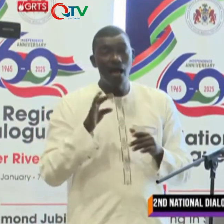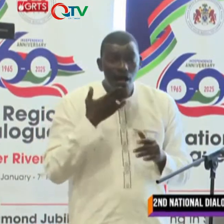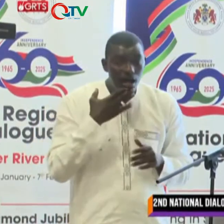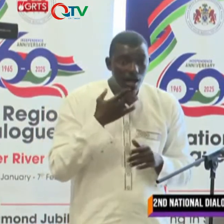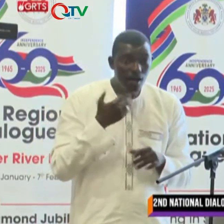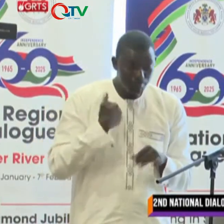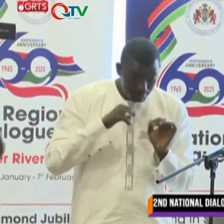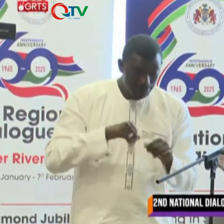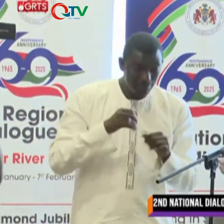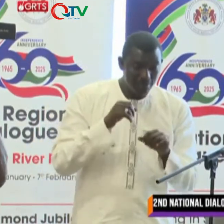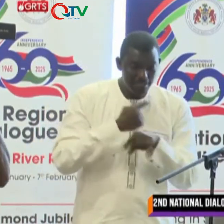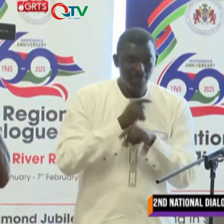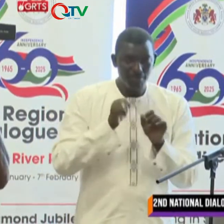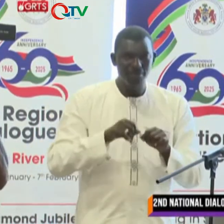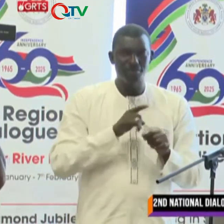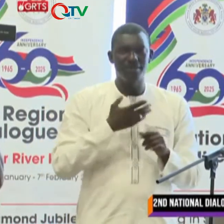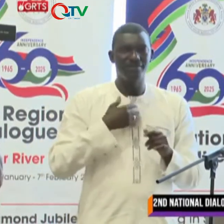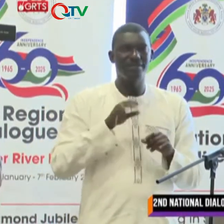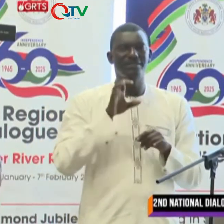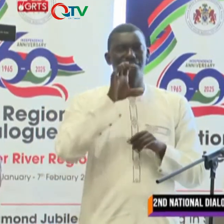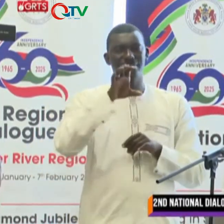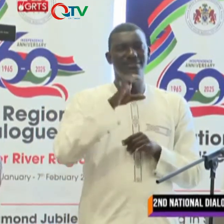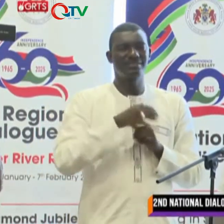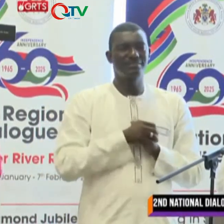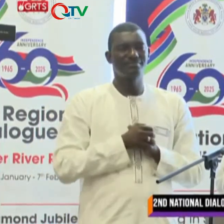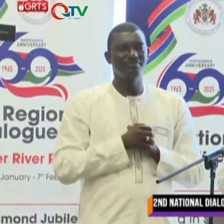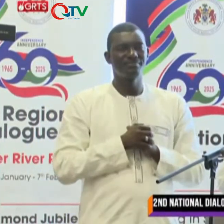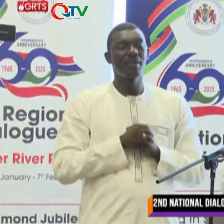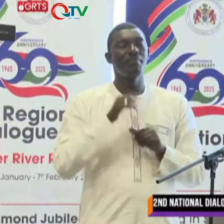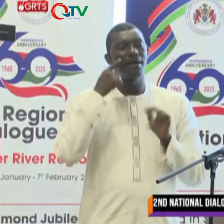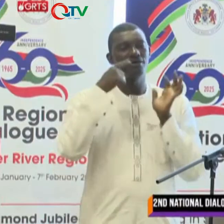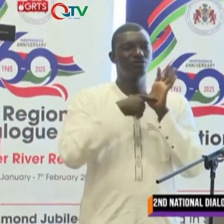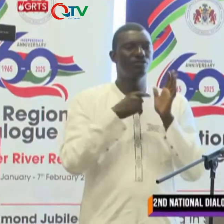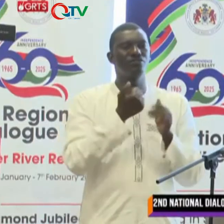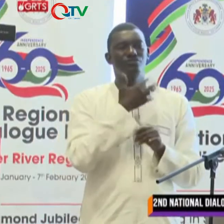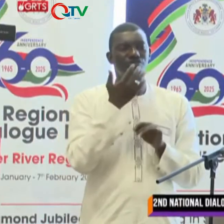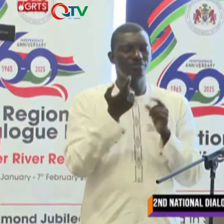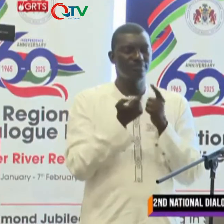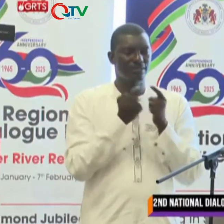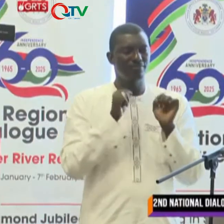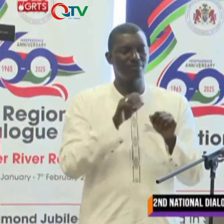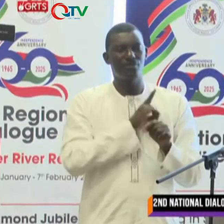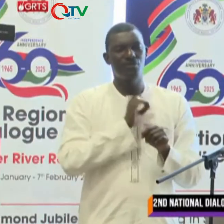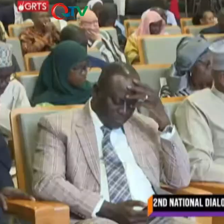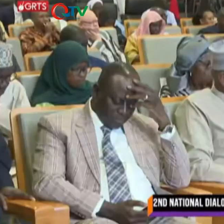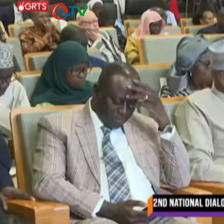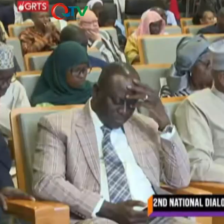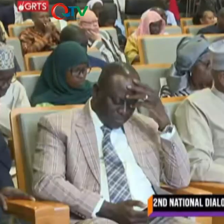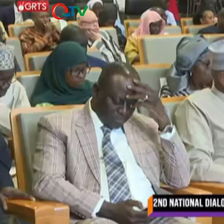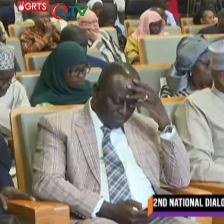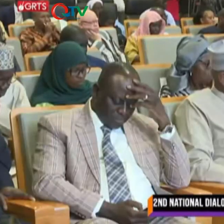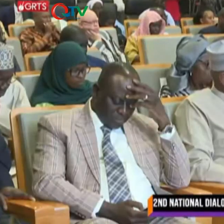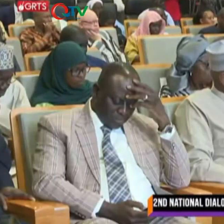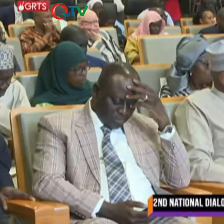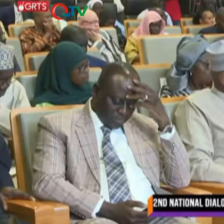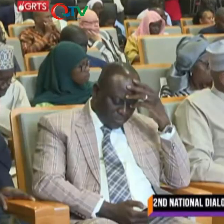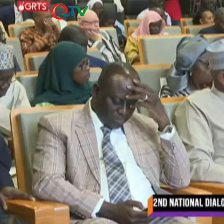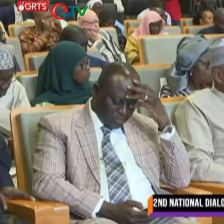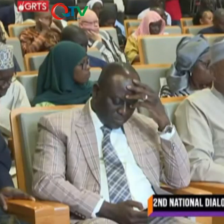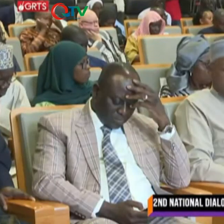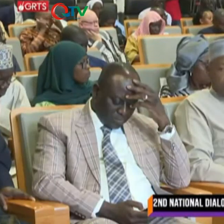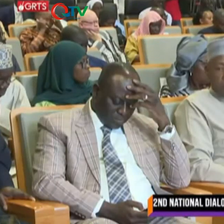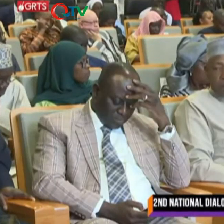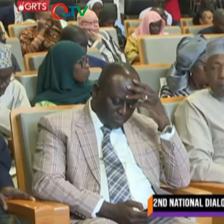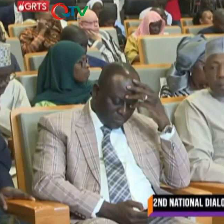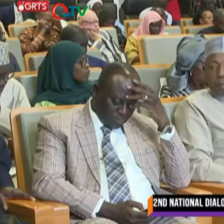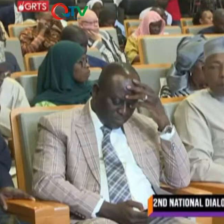Descartes said, we've obliterated it as a nation by showing certainty that we can build, we can work together. Having the three arms of government here